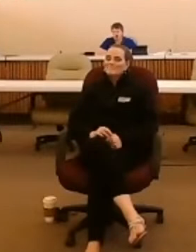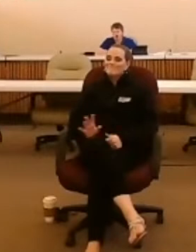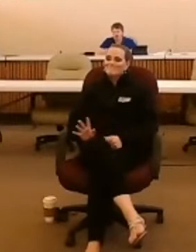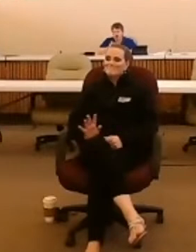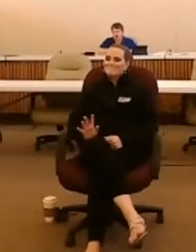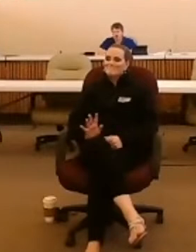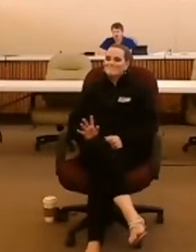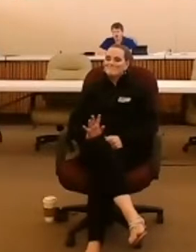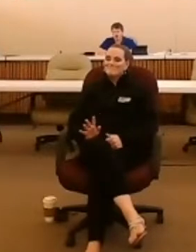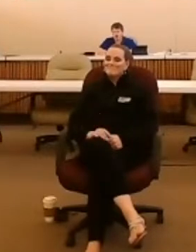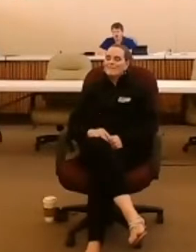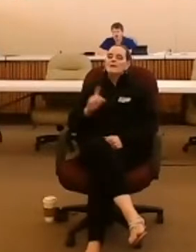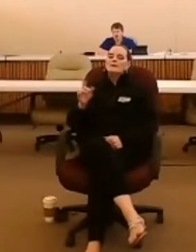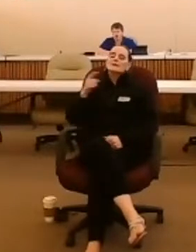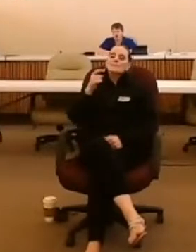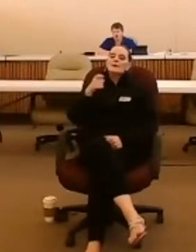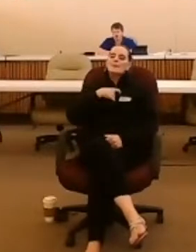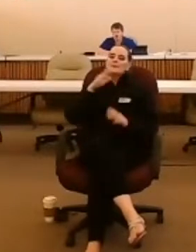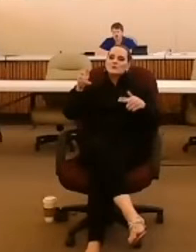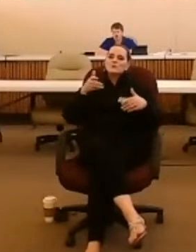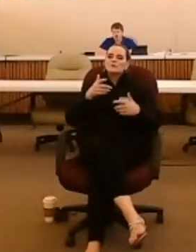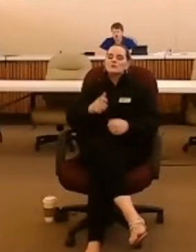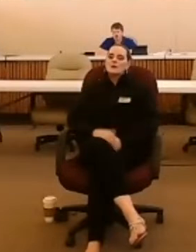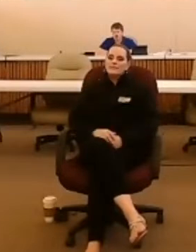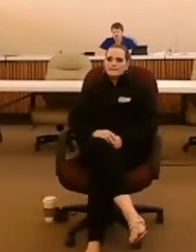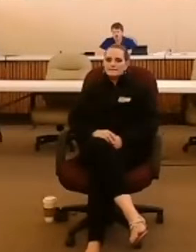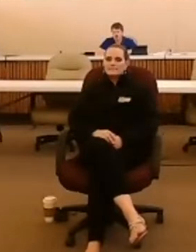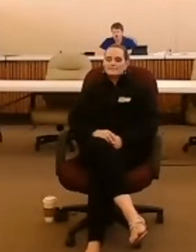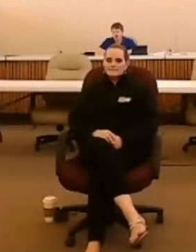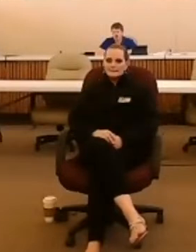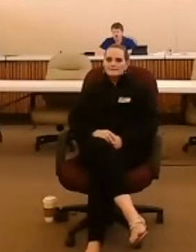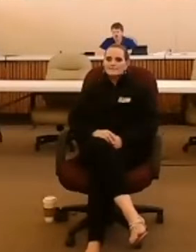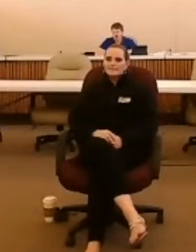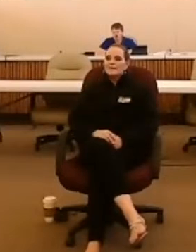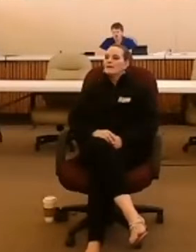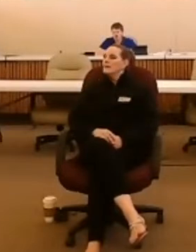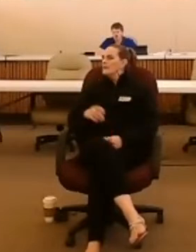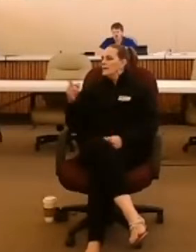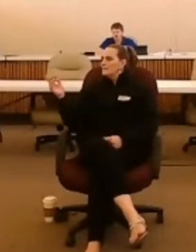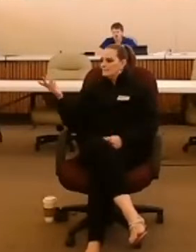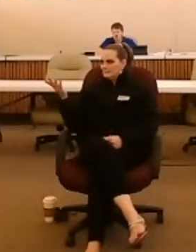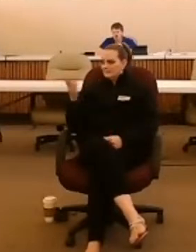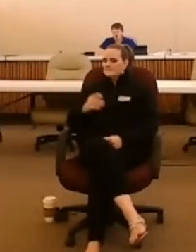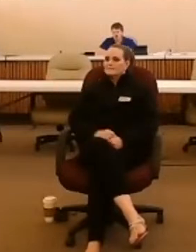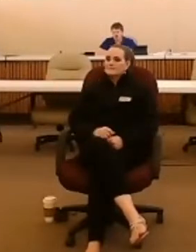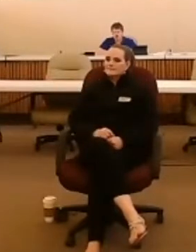So come on up and introduce yourself. Greg will get the easel for you.